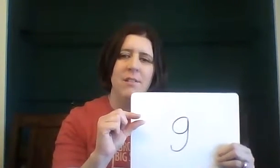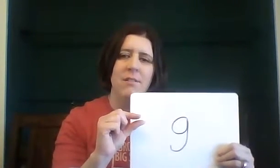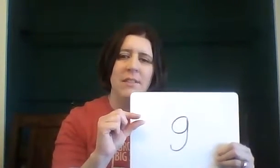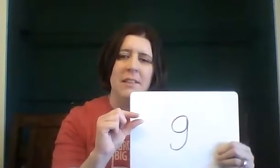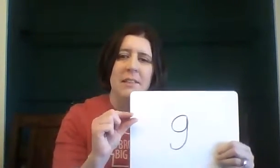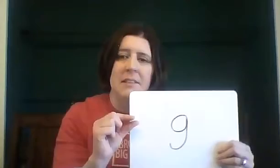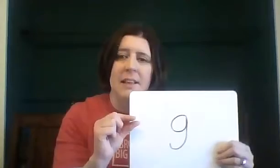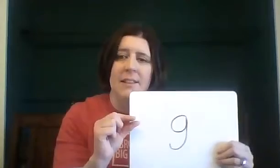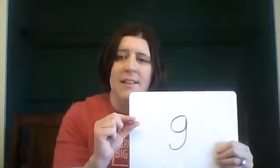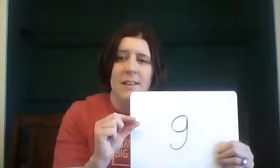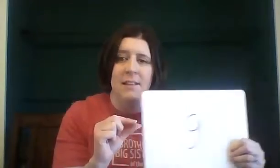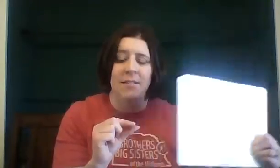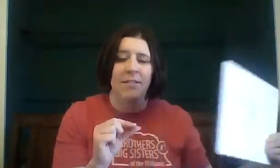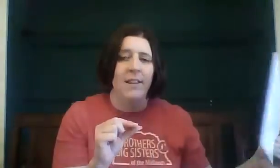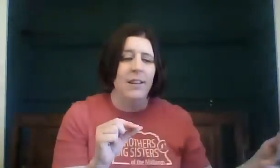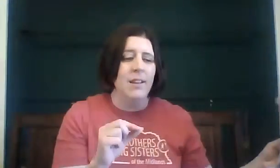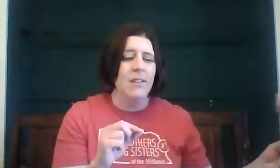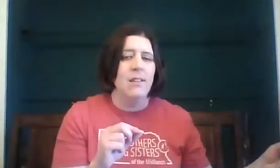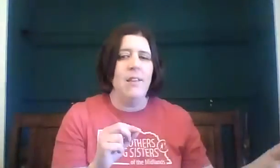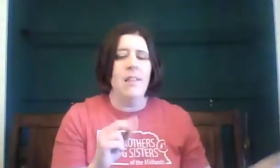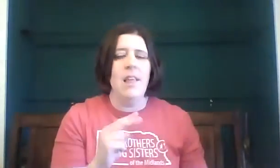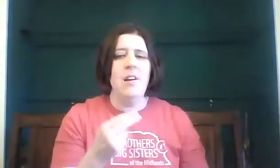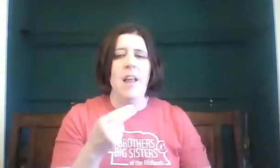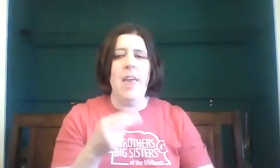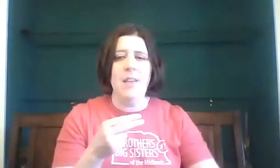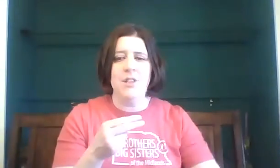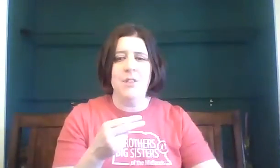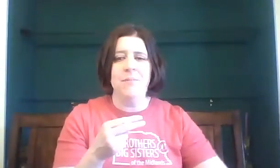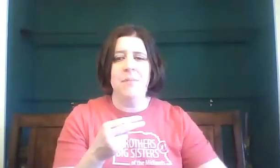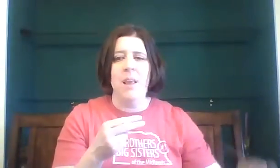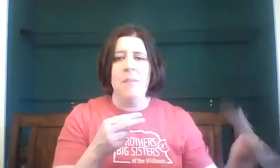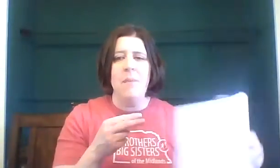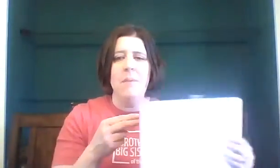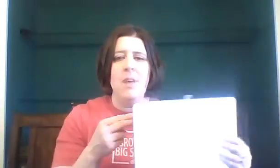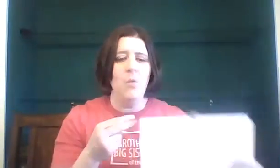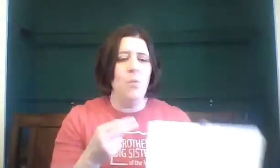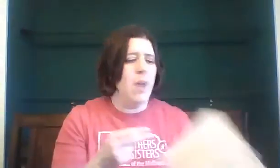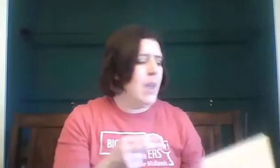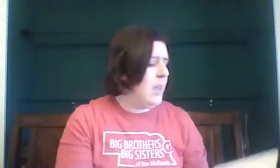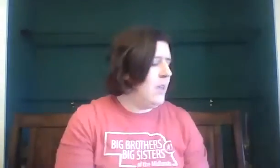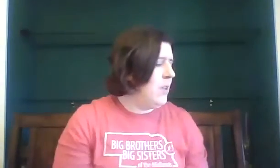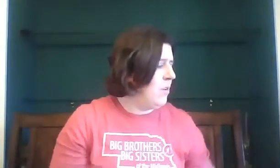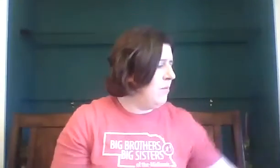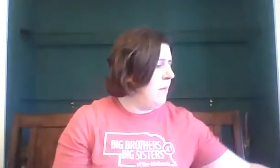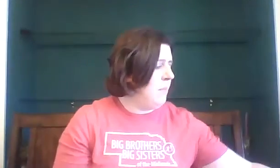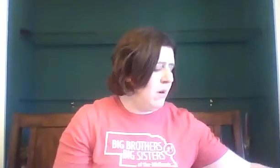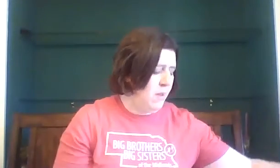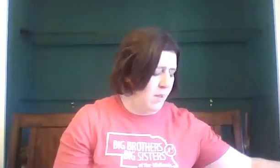so that's it. Now the letter H, maybe a way you can remember